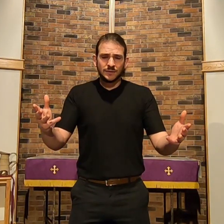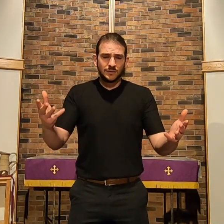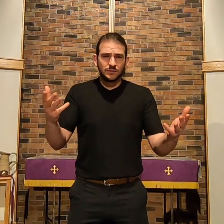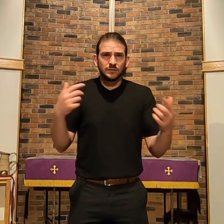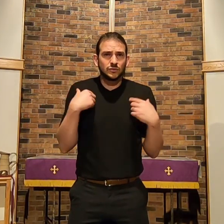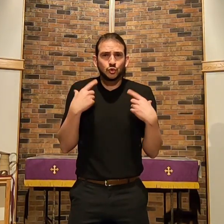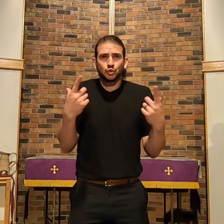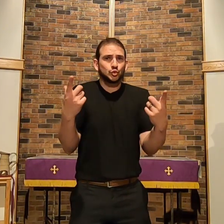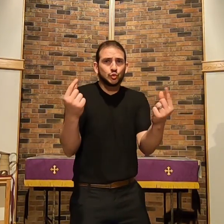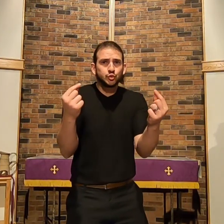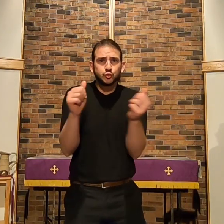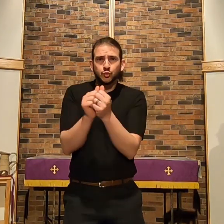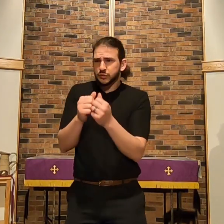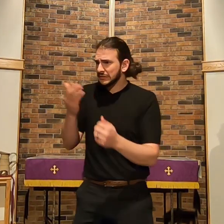Then Pilate asked the crowd,